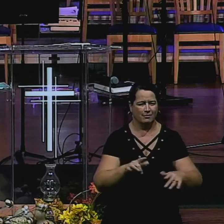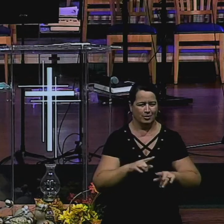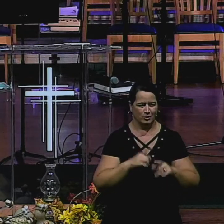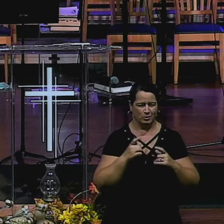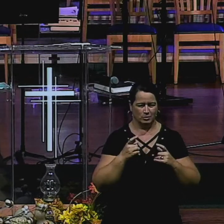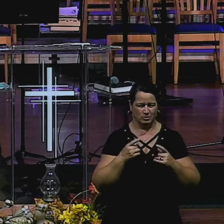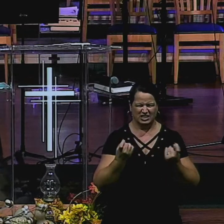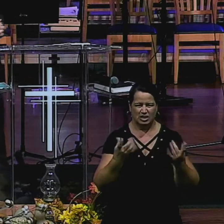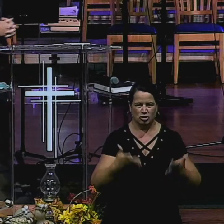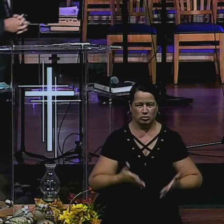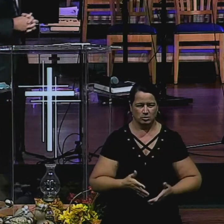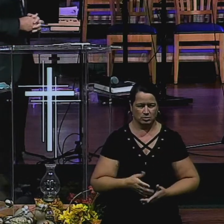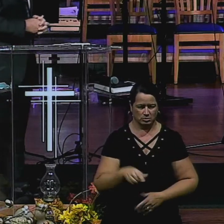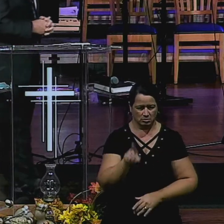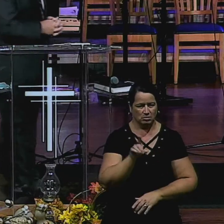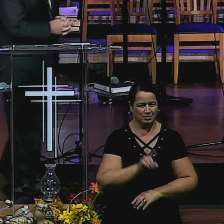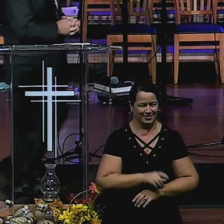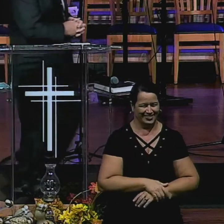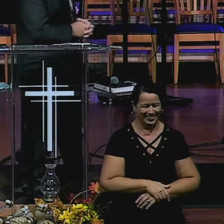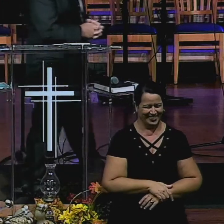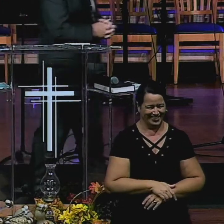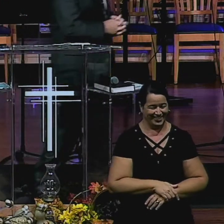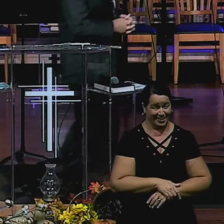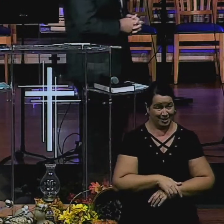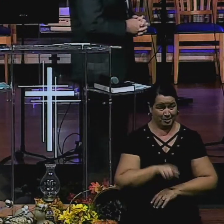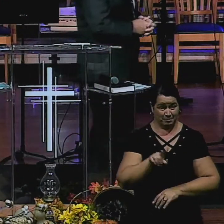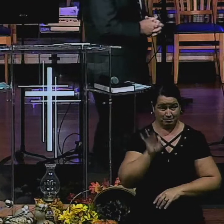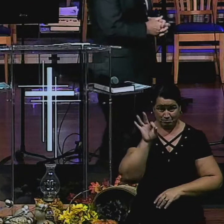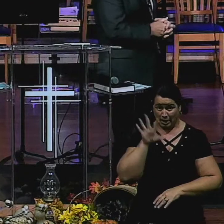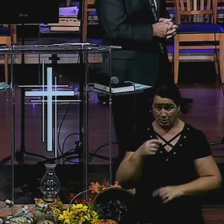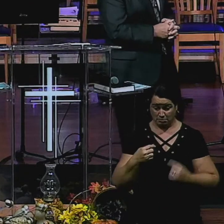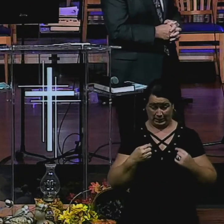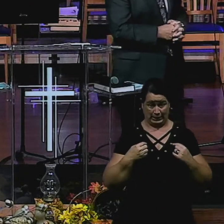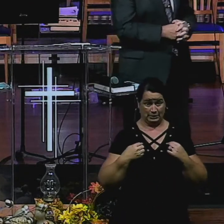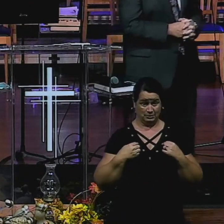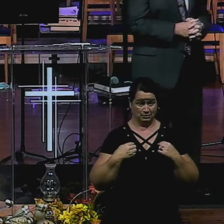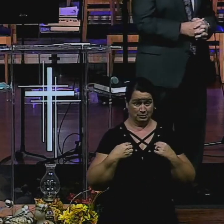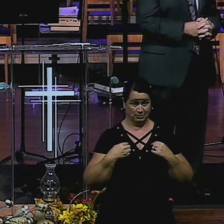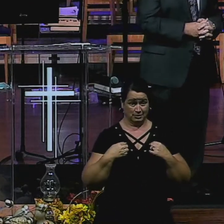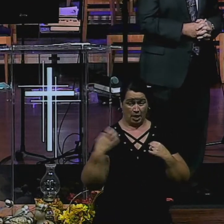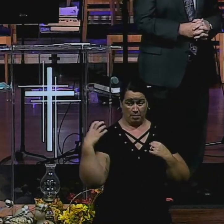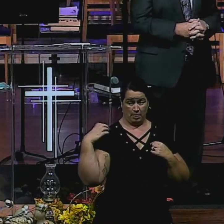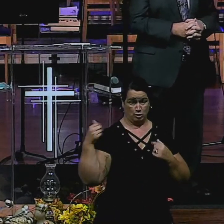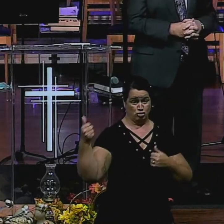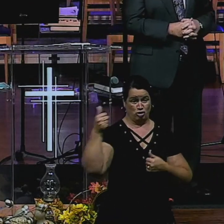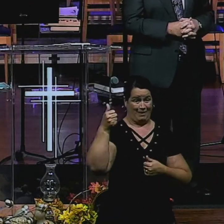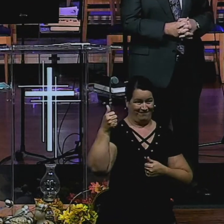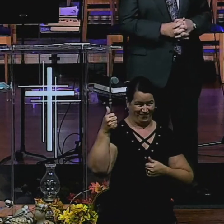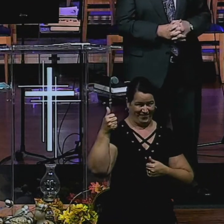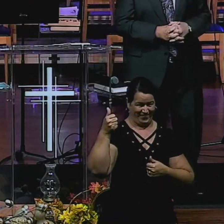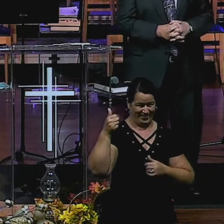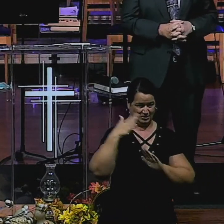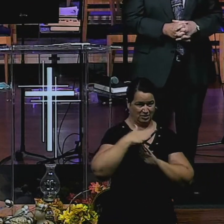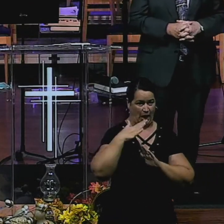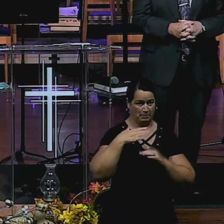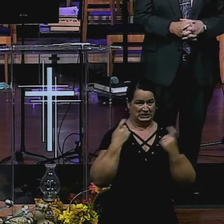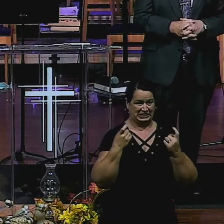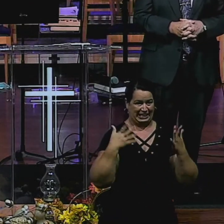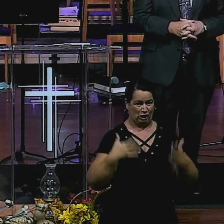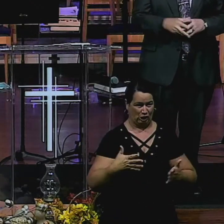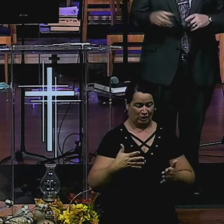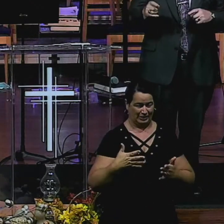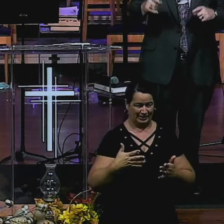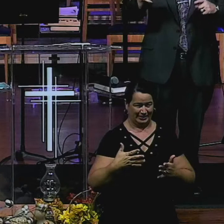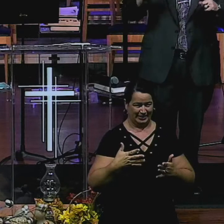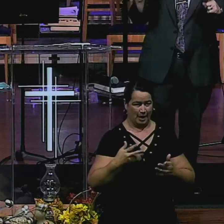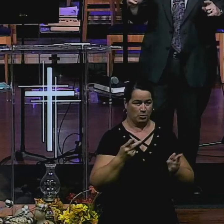sinners. And your pastor, as best as I know, is the chief sinner. I like to say I'm the most wicked man I